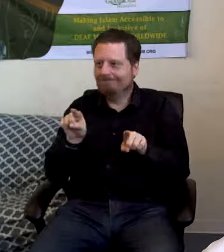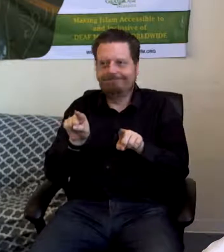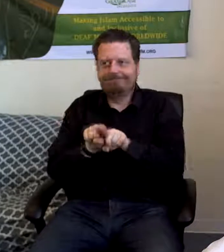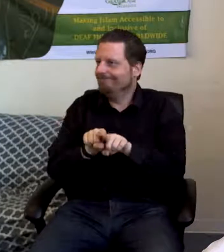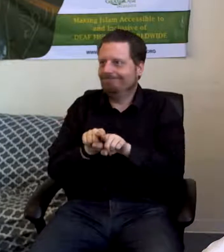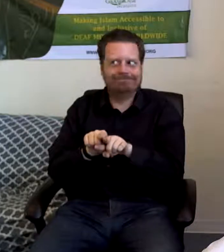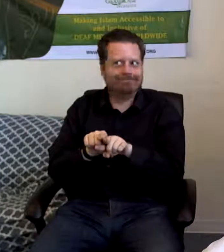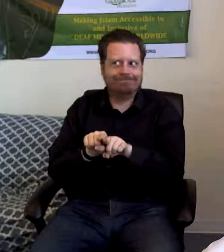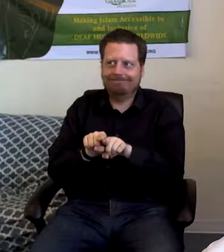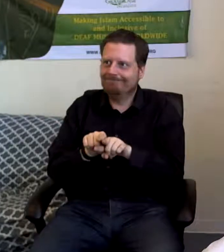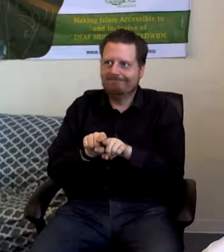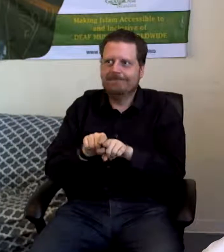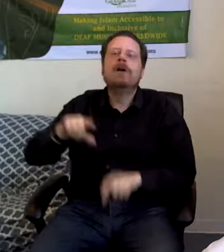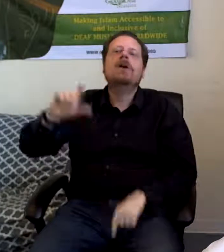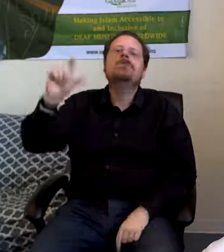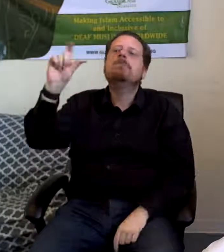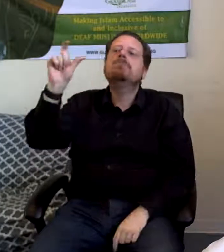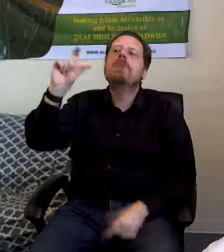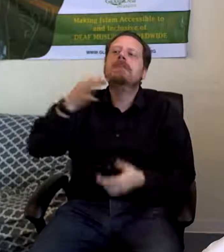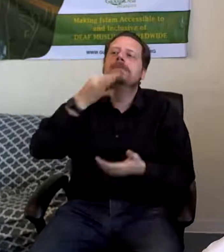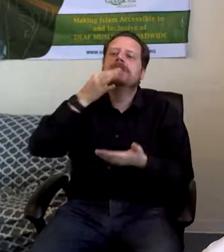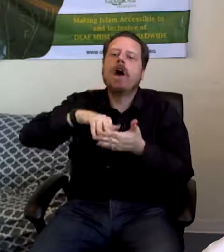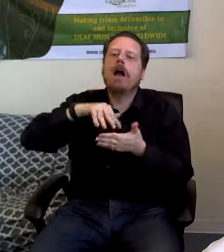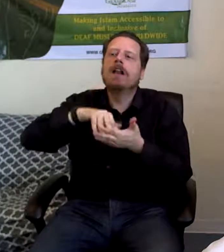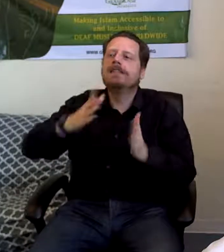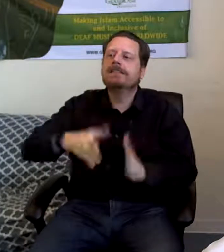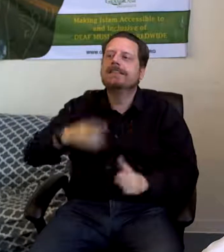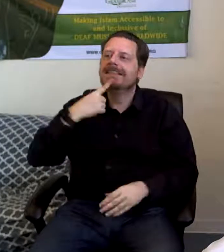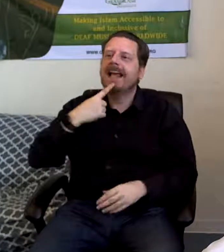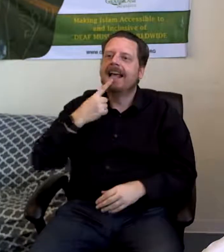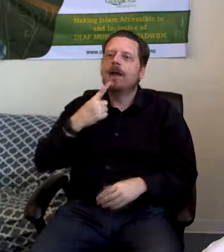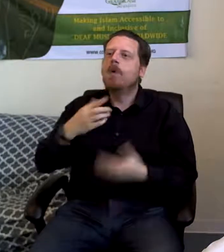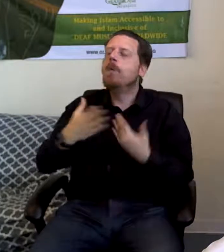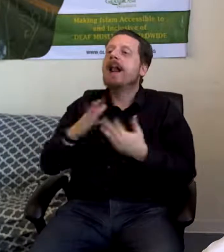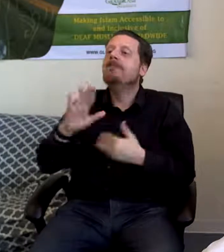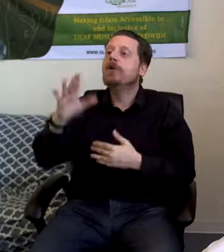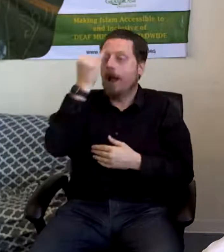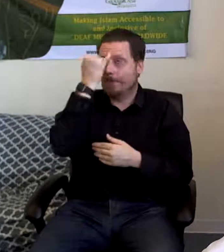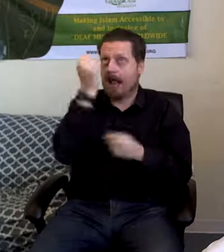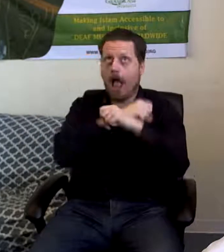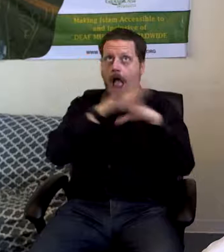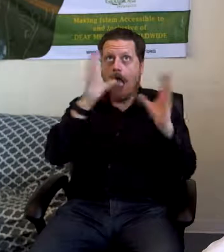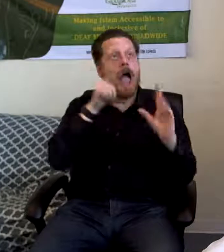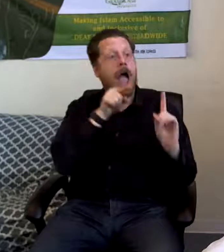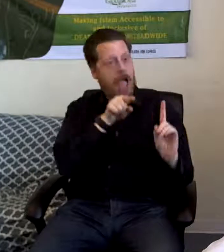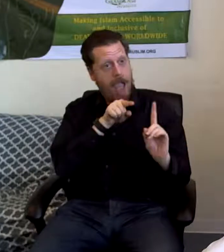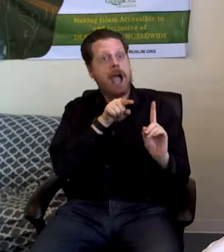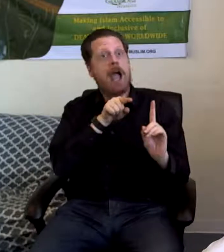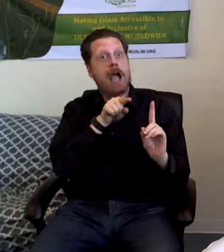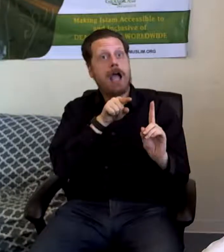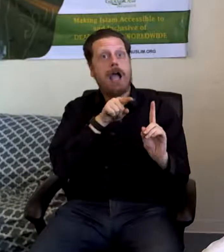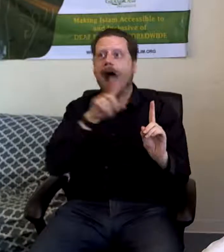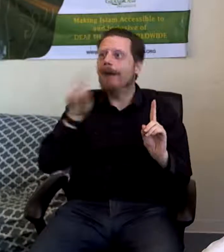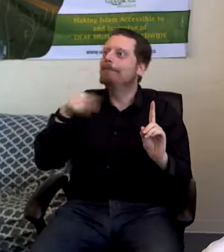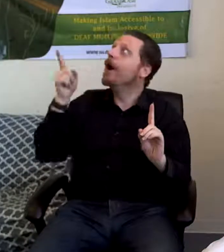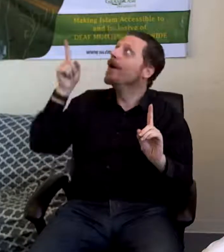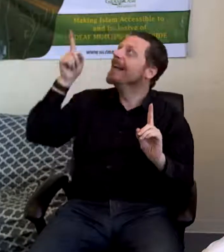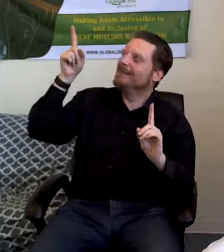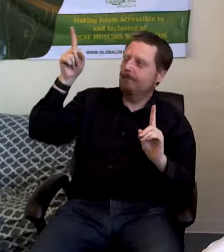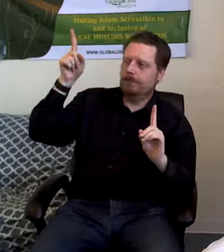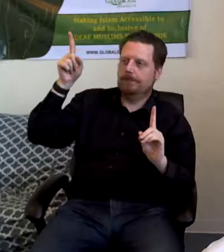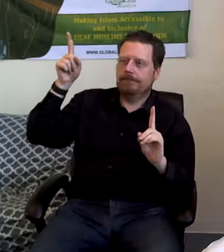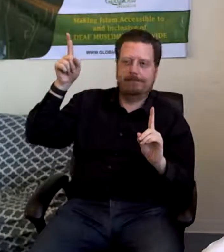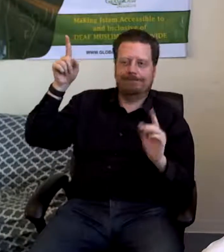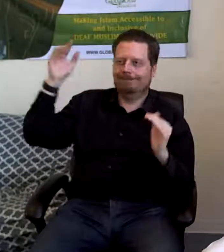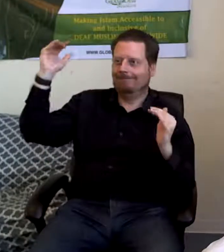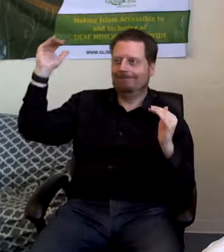So Muslim scholars would say, whatever comes to your imagination about Allah, Allah